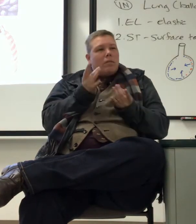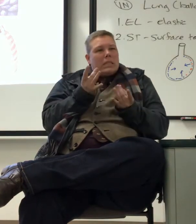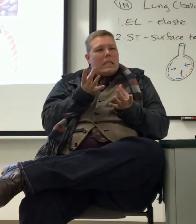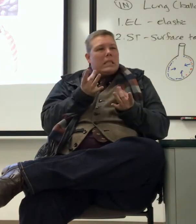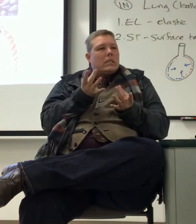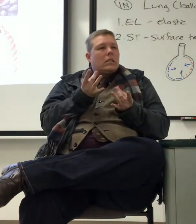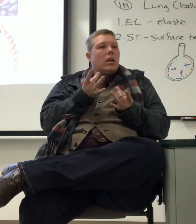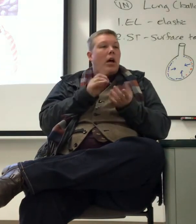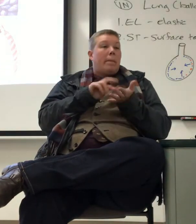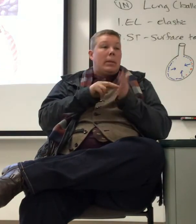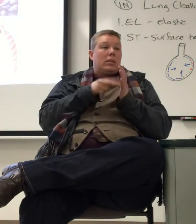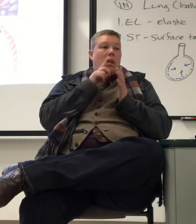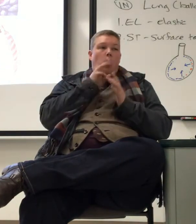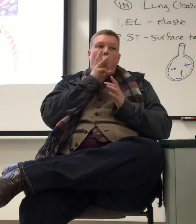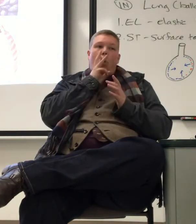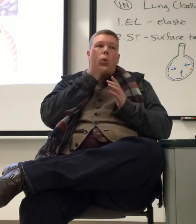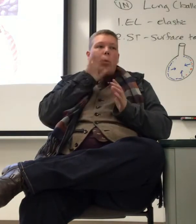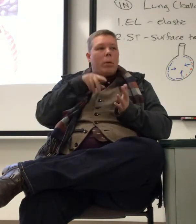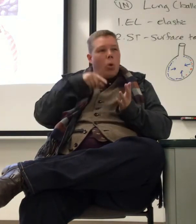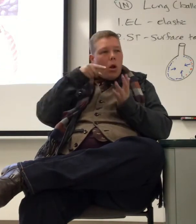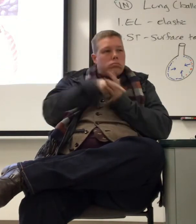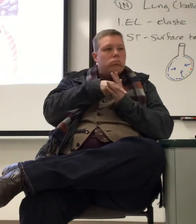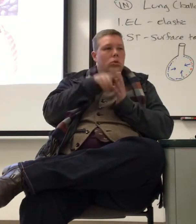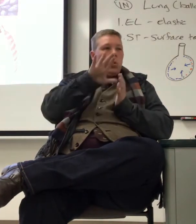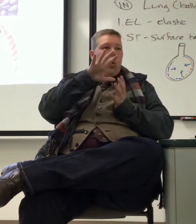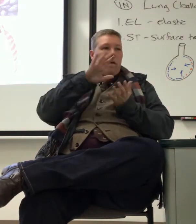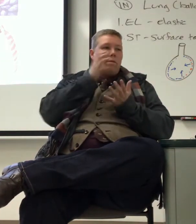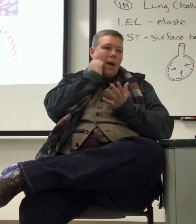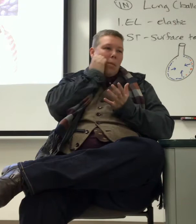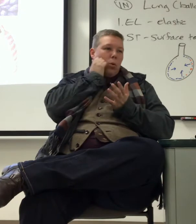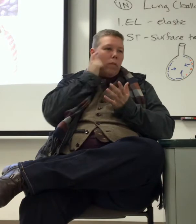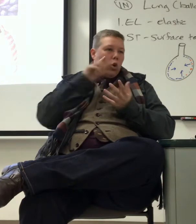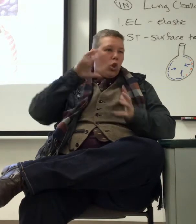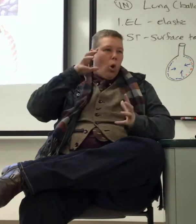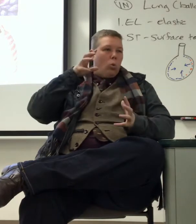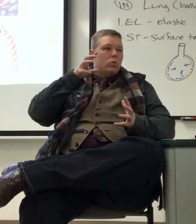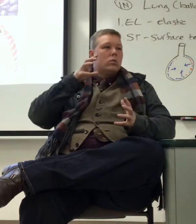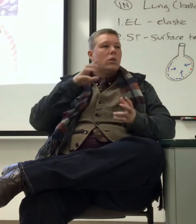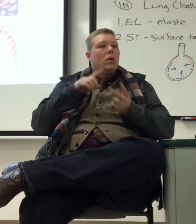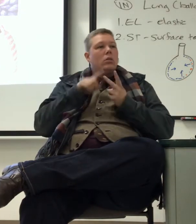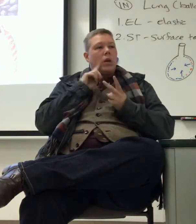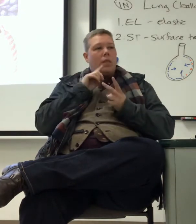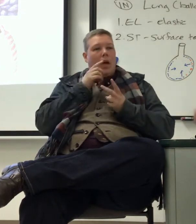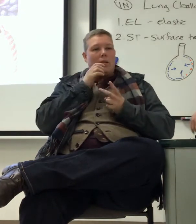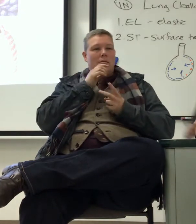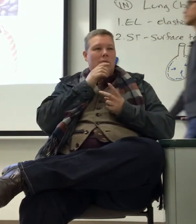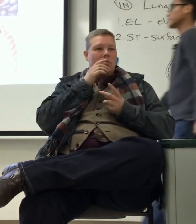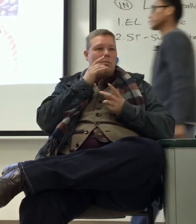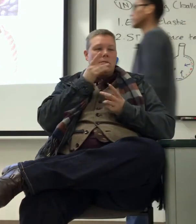likely to penetrate your fabrics to get the stains out, okay?